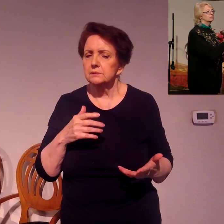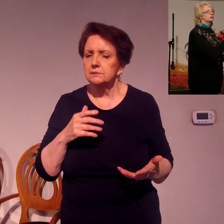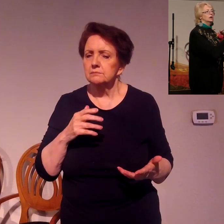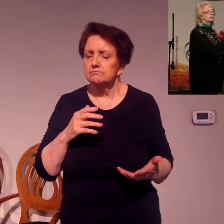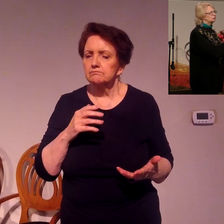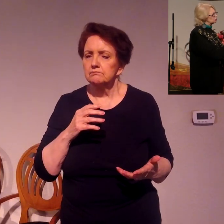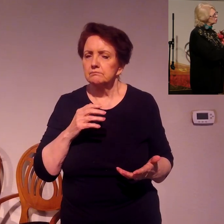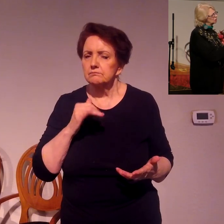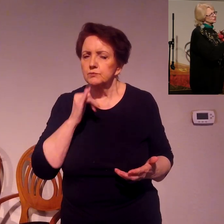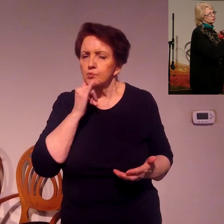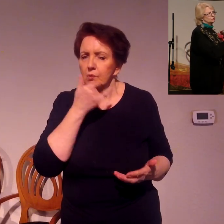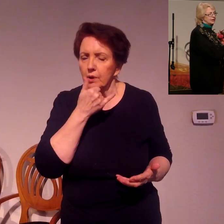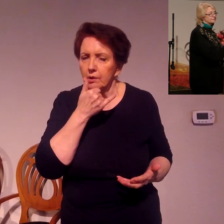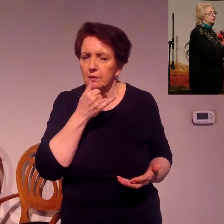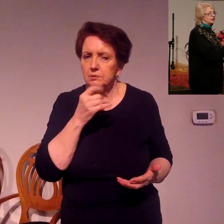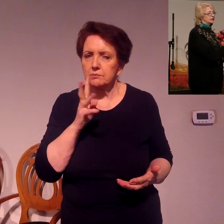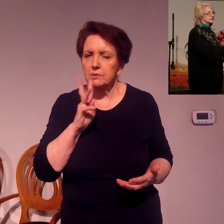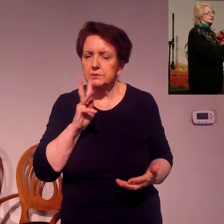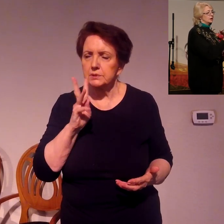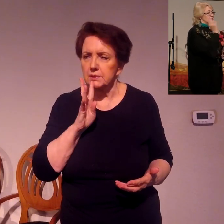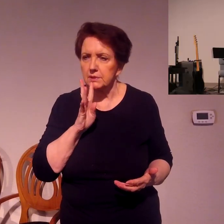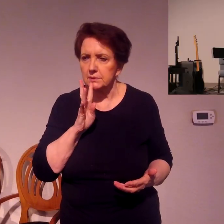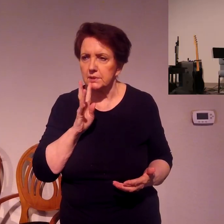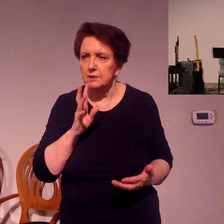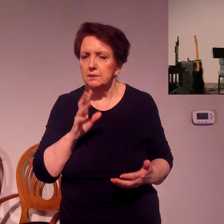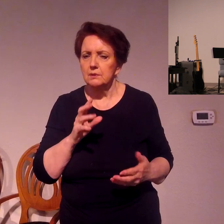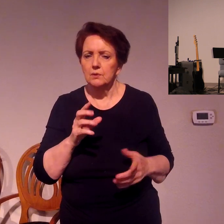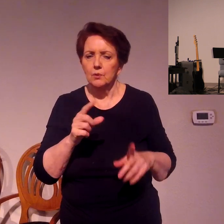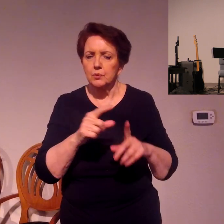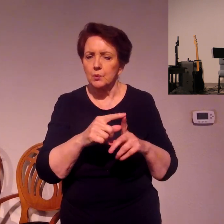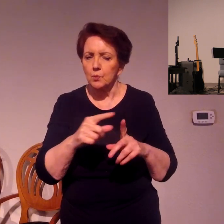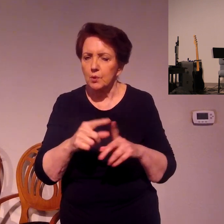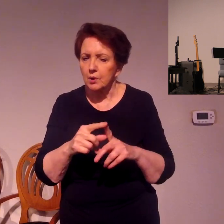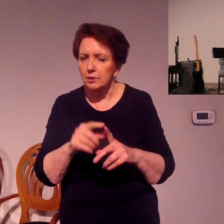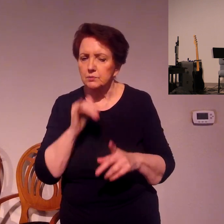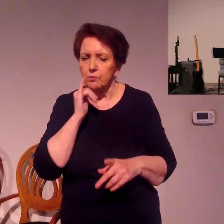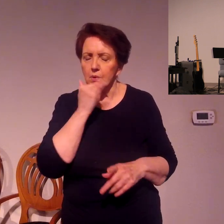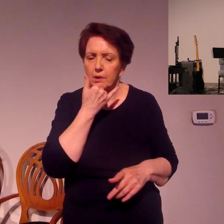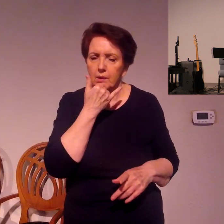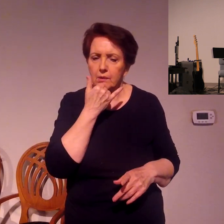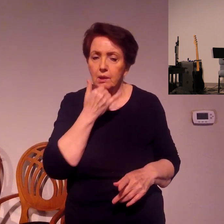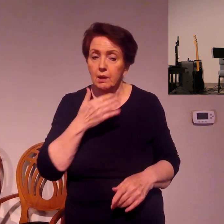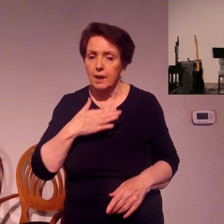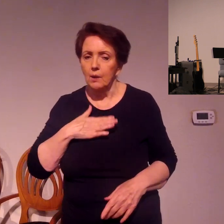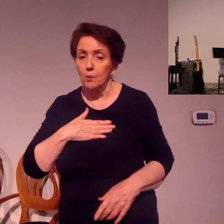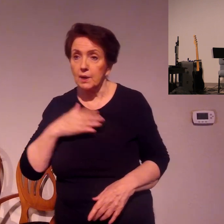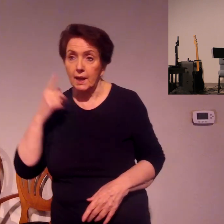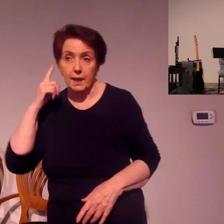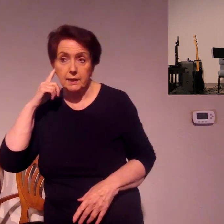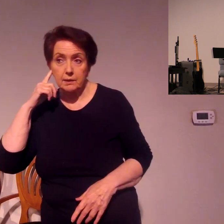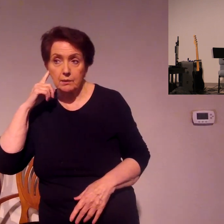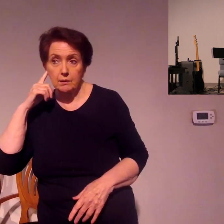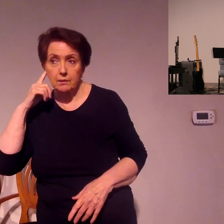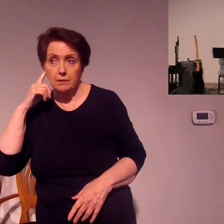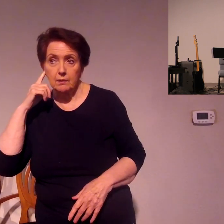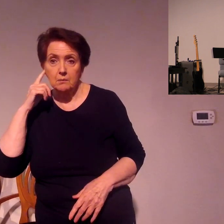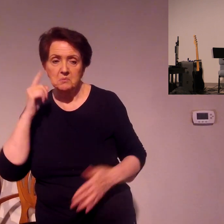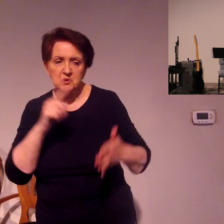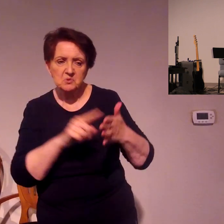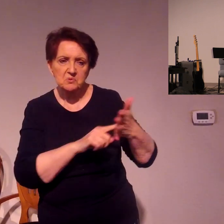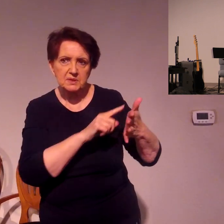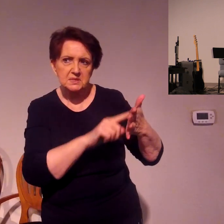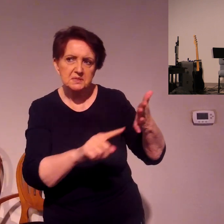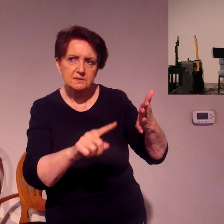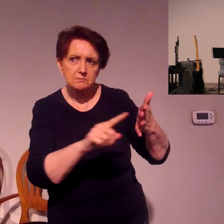say it or the words or whatever it is, my hearing goes to, I'm being criticized and being told that I'm